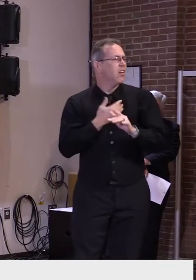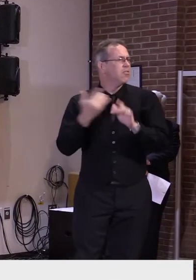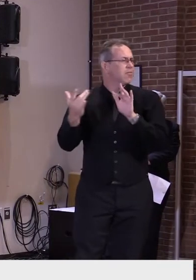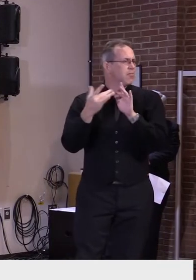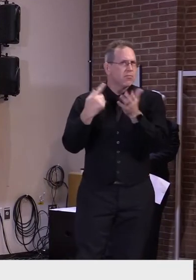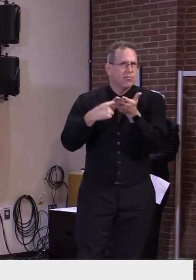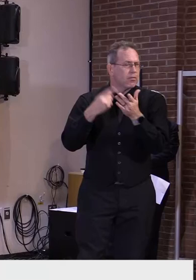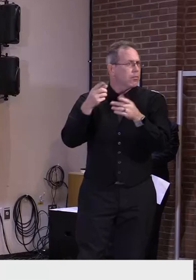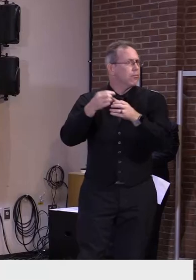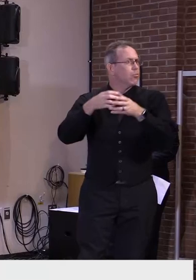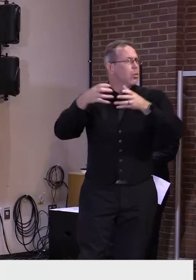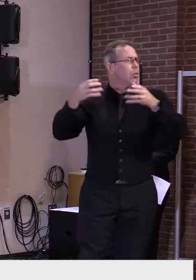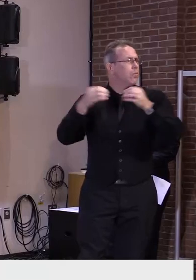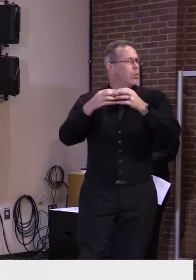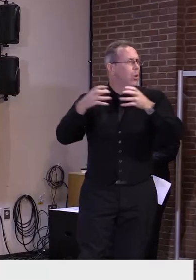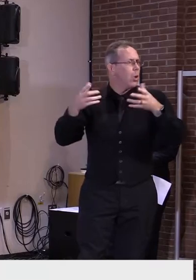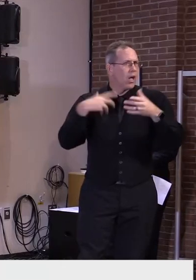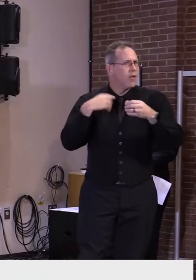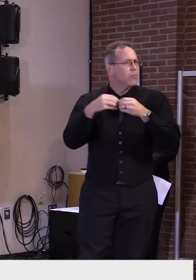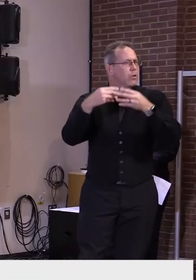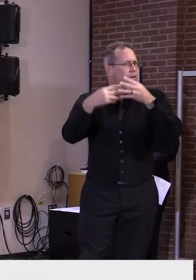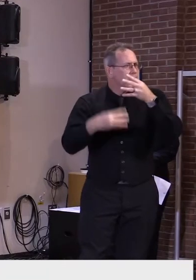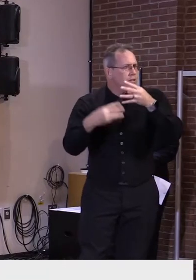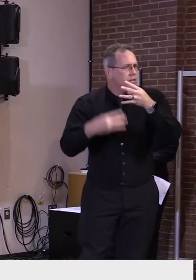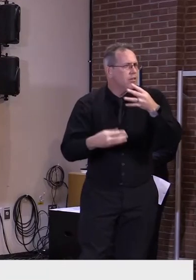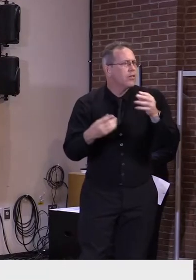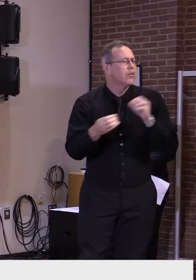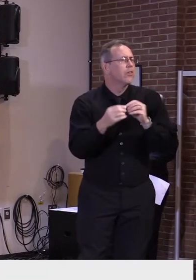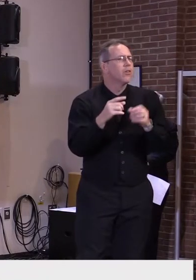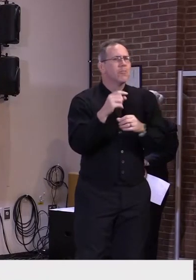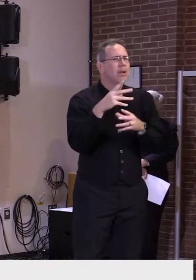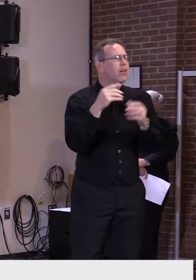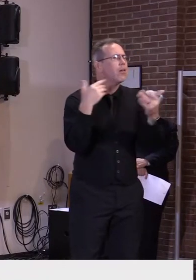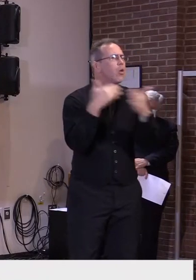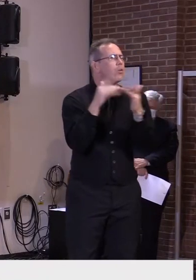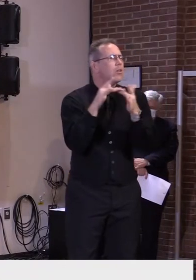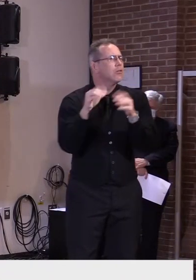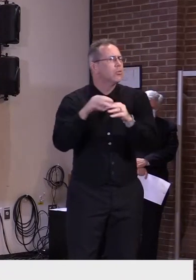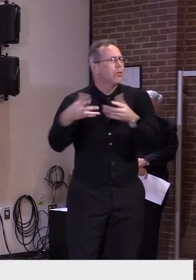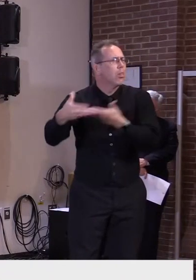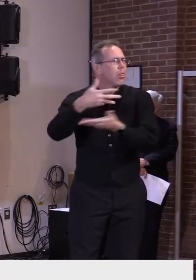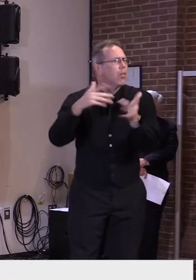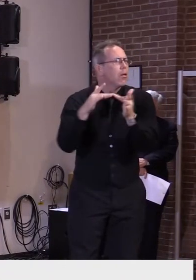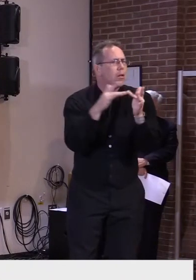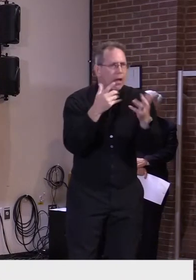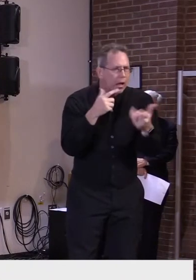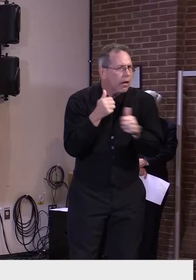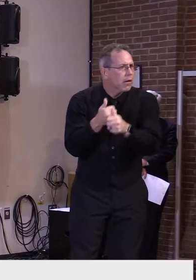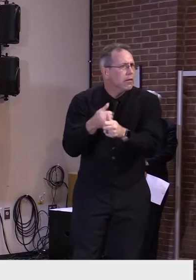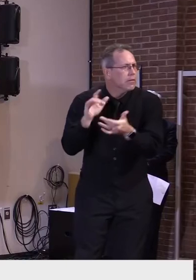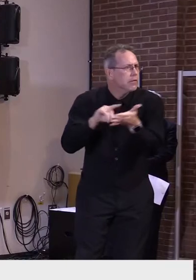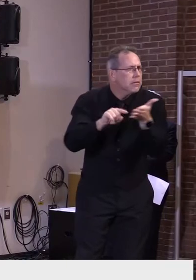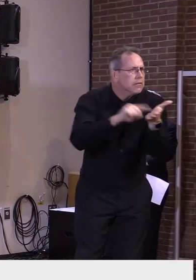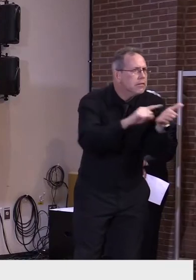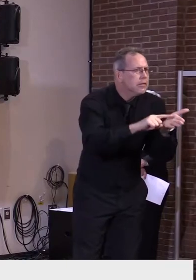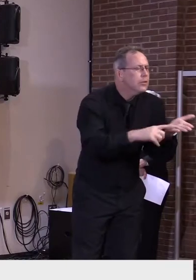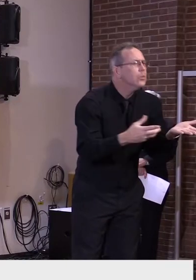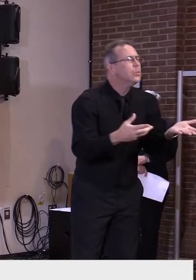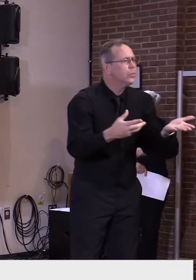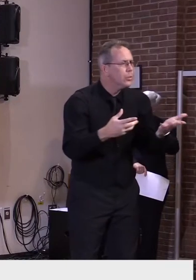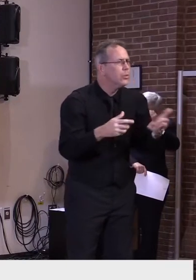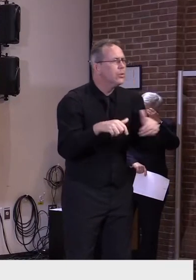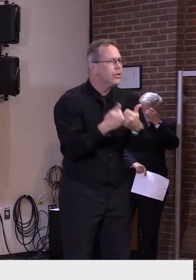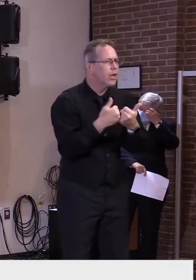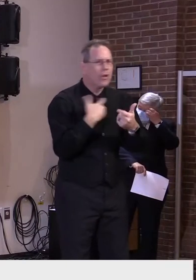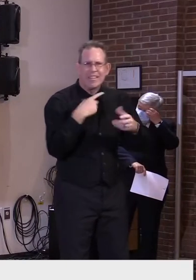close contacts in their schools. Franklin Northeast was able to implement Test to Stay very quickly in their communities, basically within a 48-hour